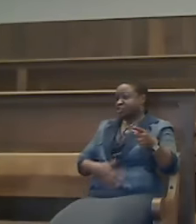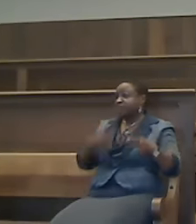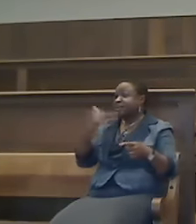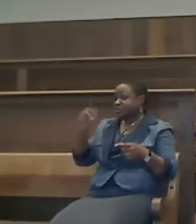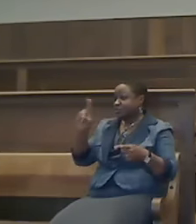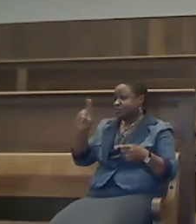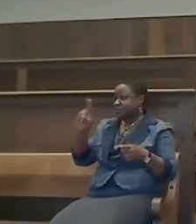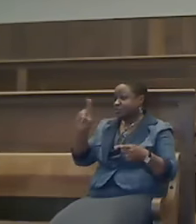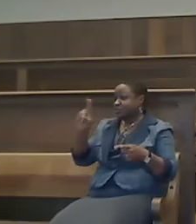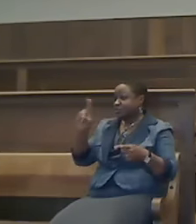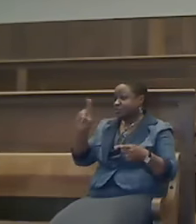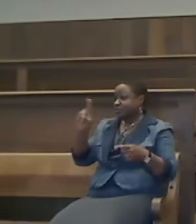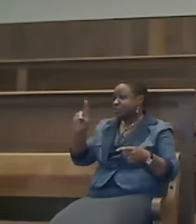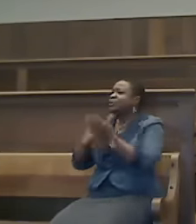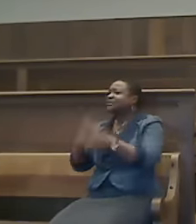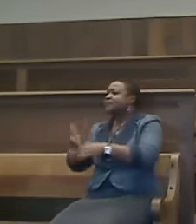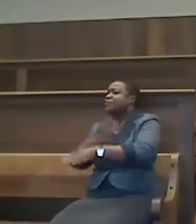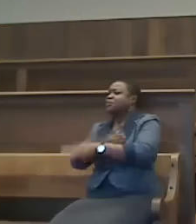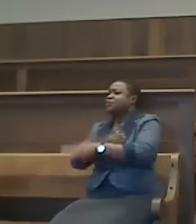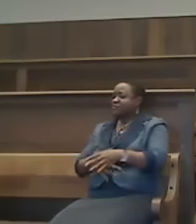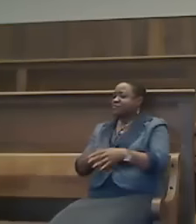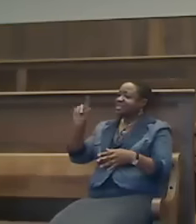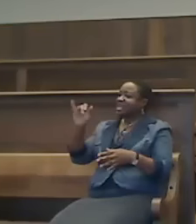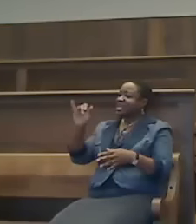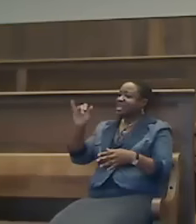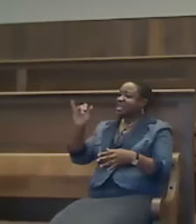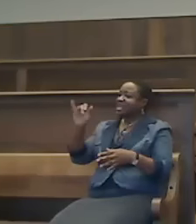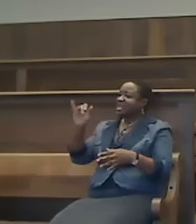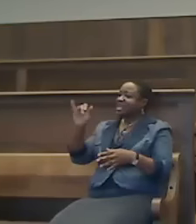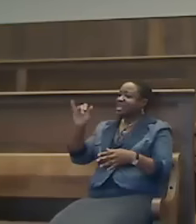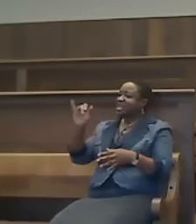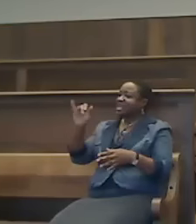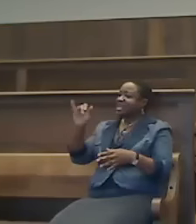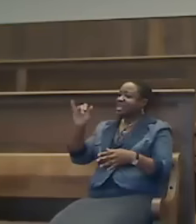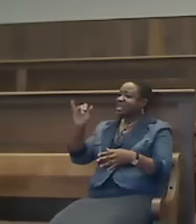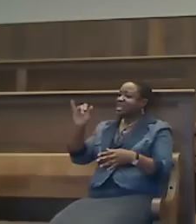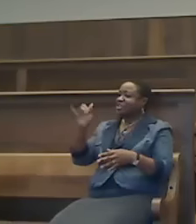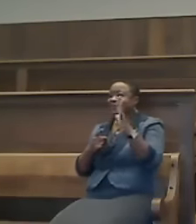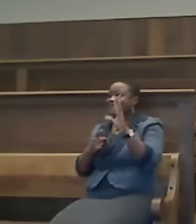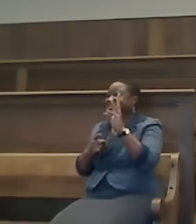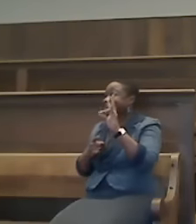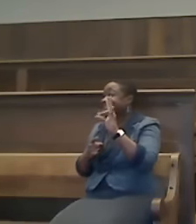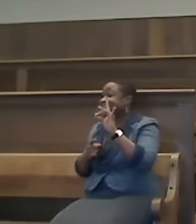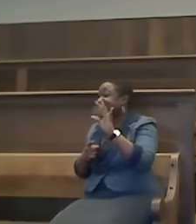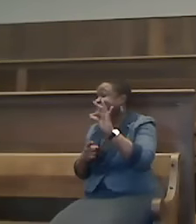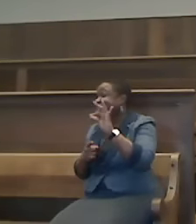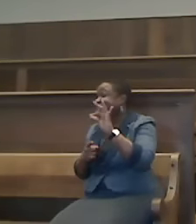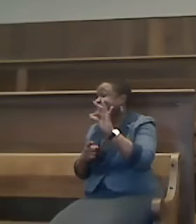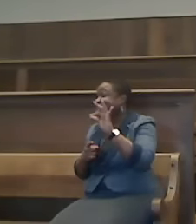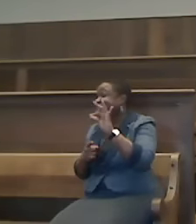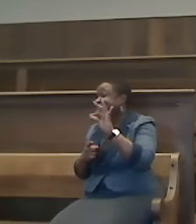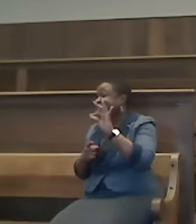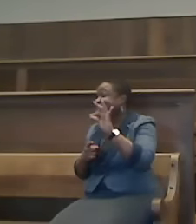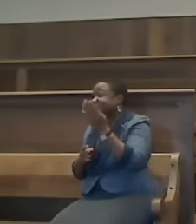Better digestion. Who noticed better digestion? Okay, 1, 2, 3, 4, 5, 6, 7, 8, 9, 10, 11, 12,